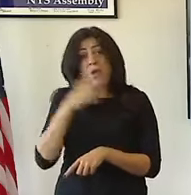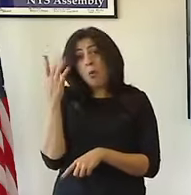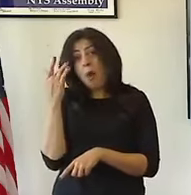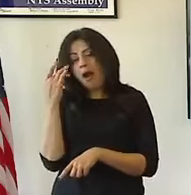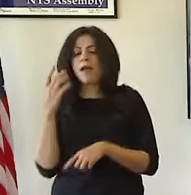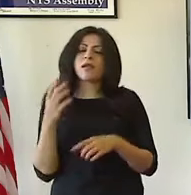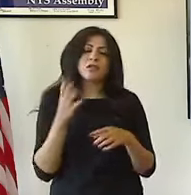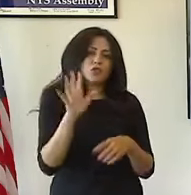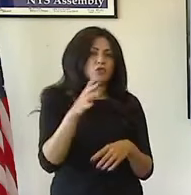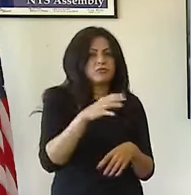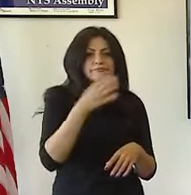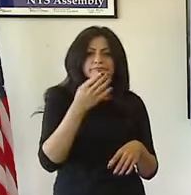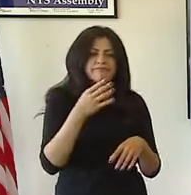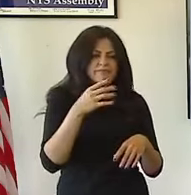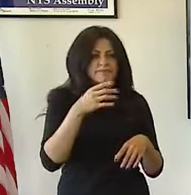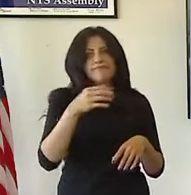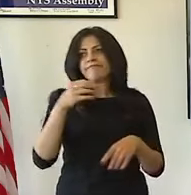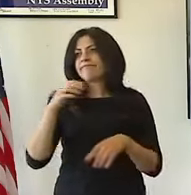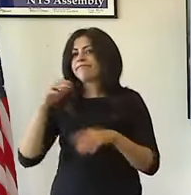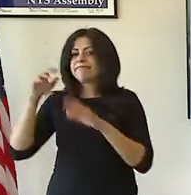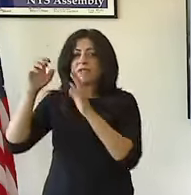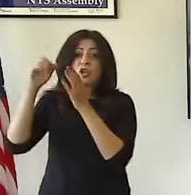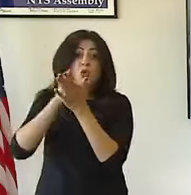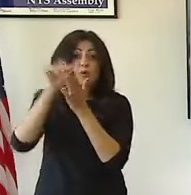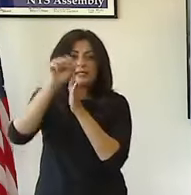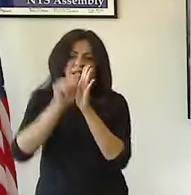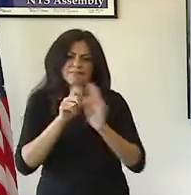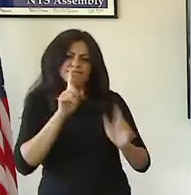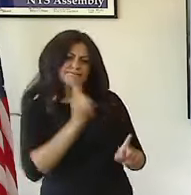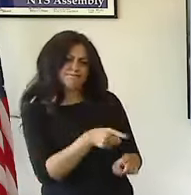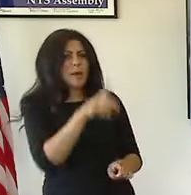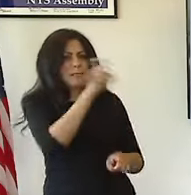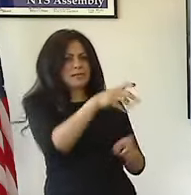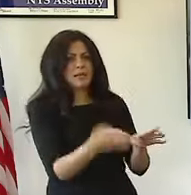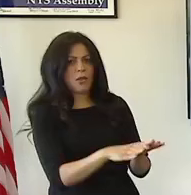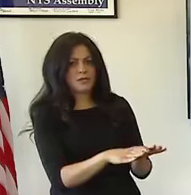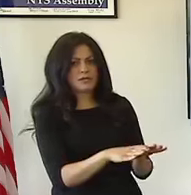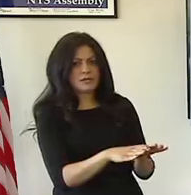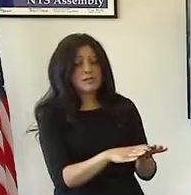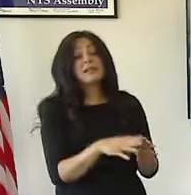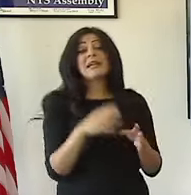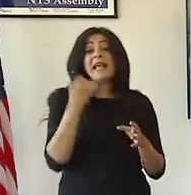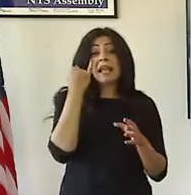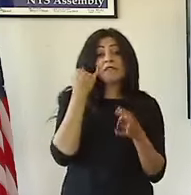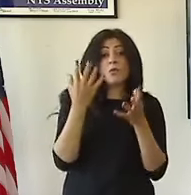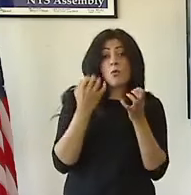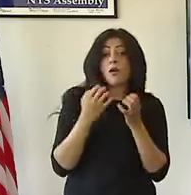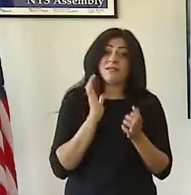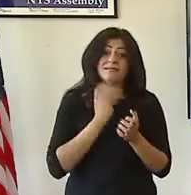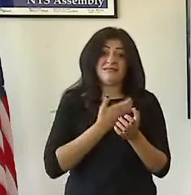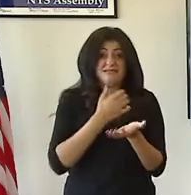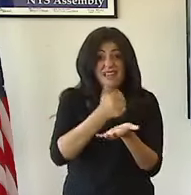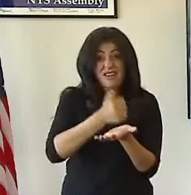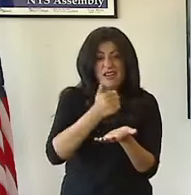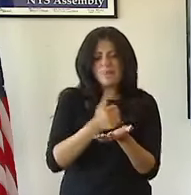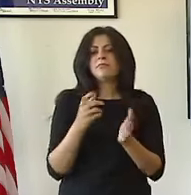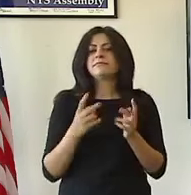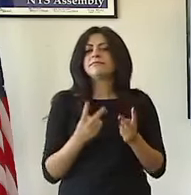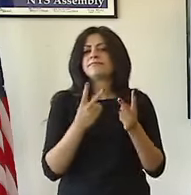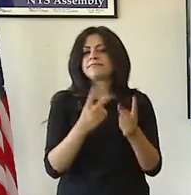and mandated to remain closed. So be prepared for asking those questions. If you would like some of our assistance, visit